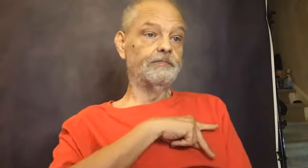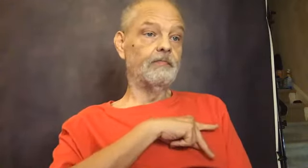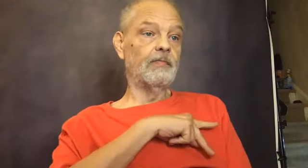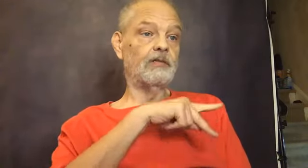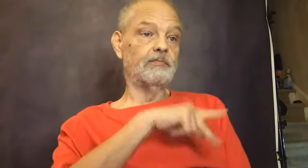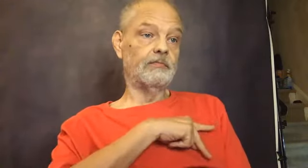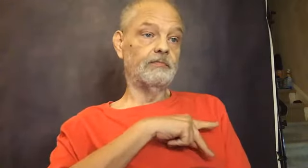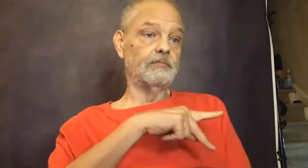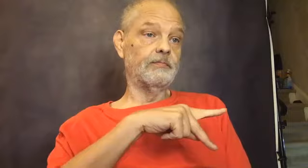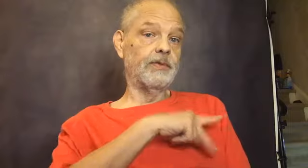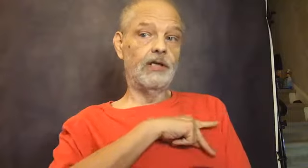like